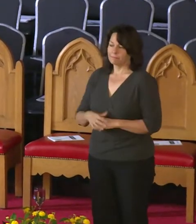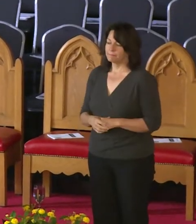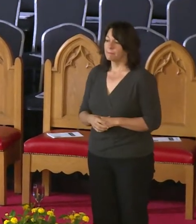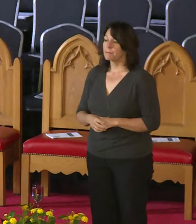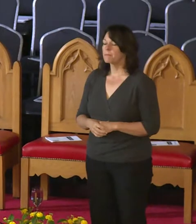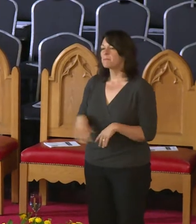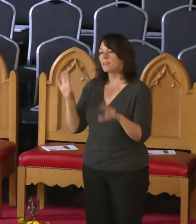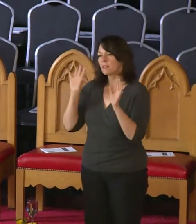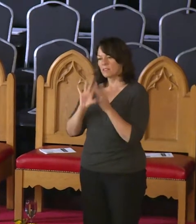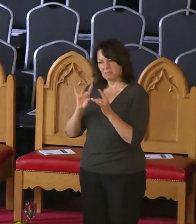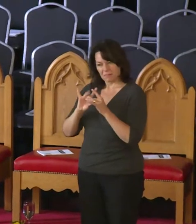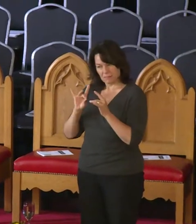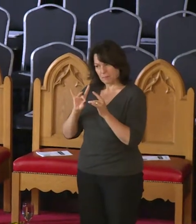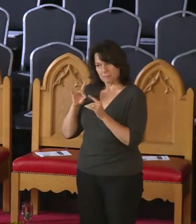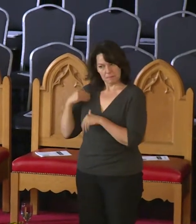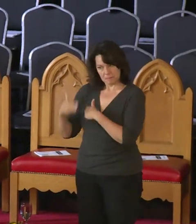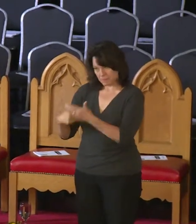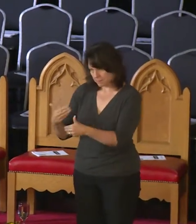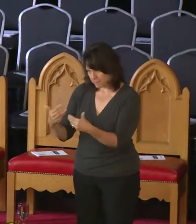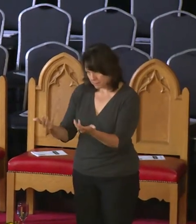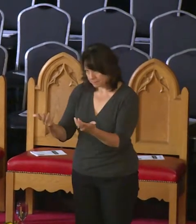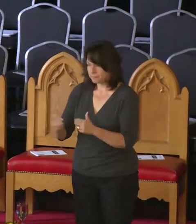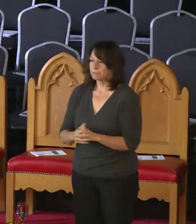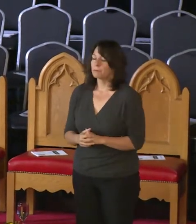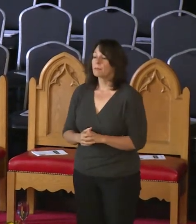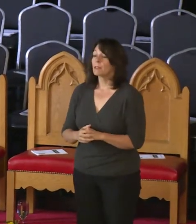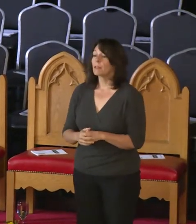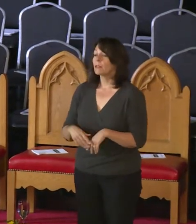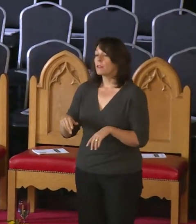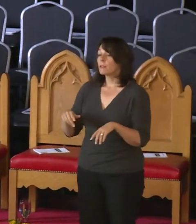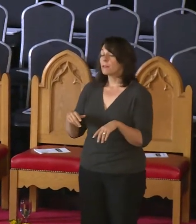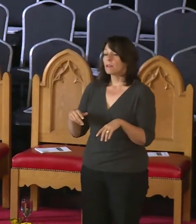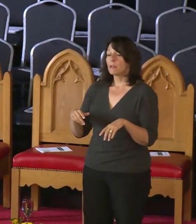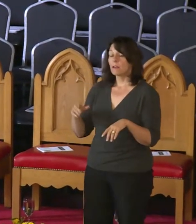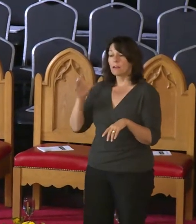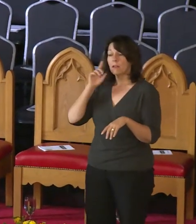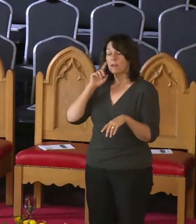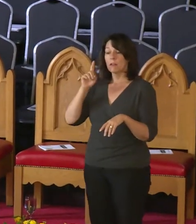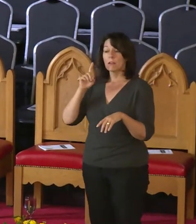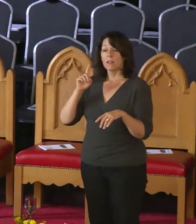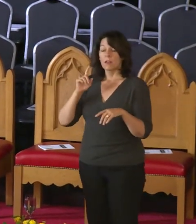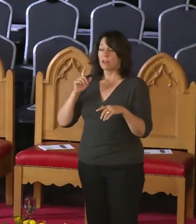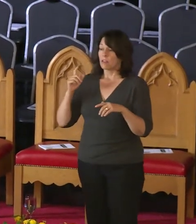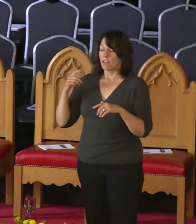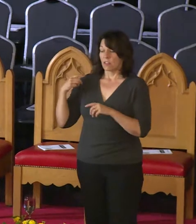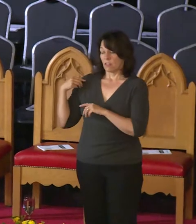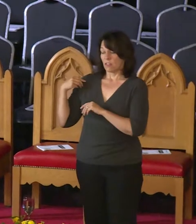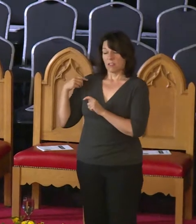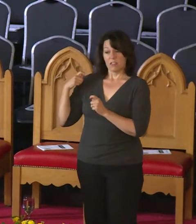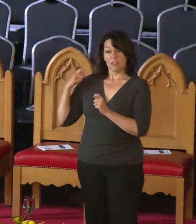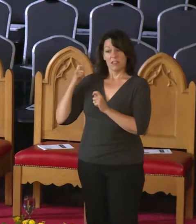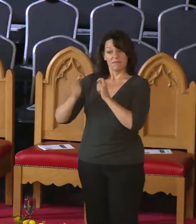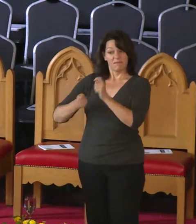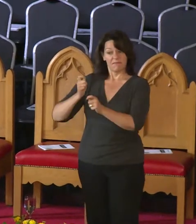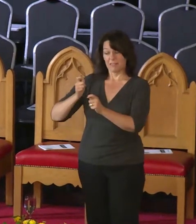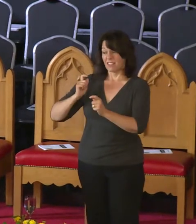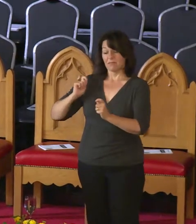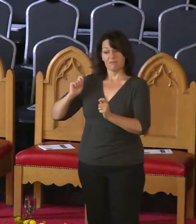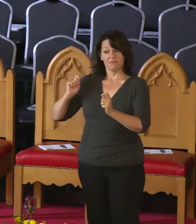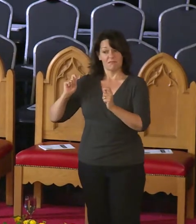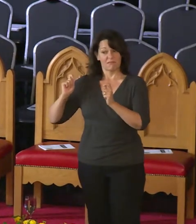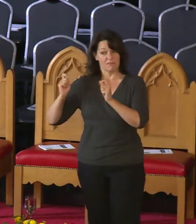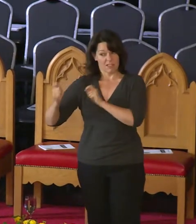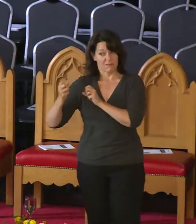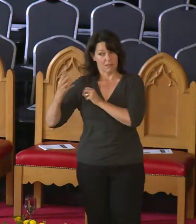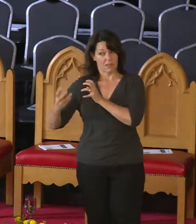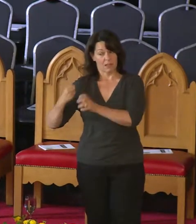I'd like to tell you a little bit about the proceedings today. The ceremonials used for conferring degrees have evolved over a millennium, and the gowns and hoods